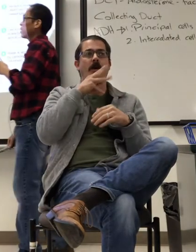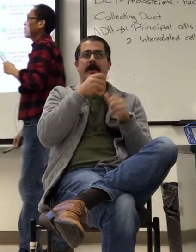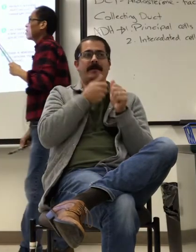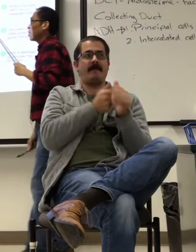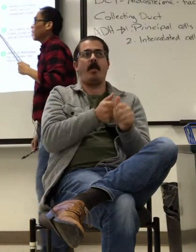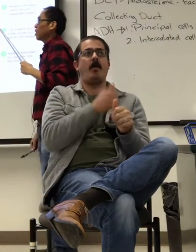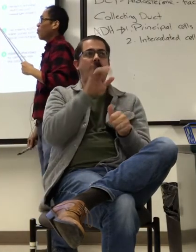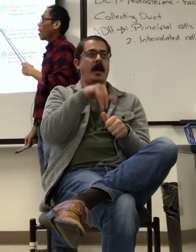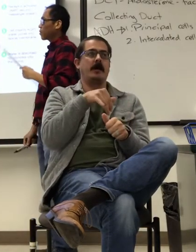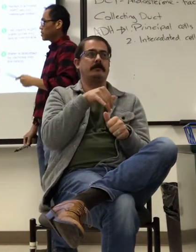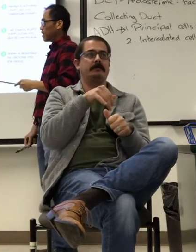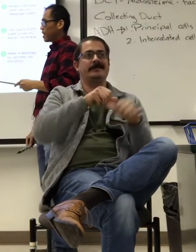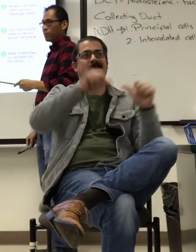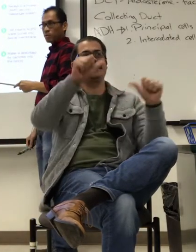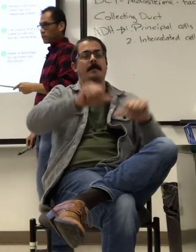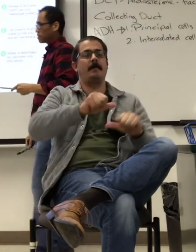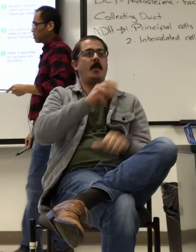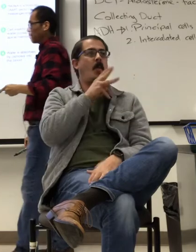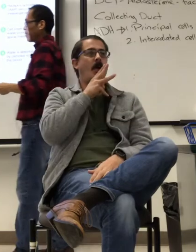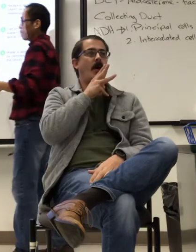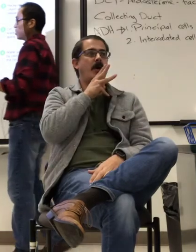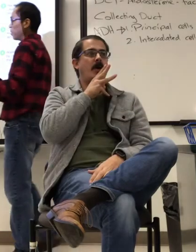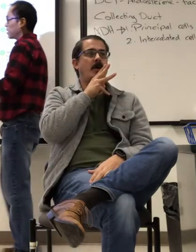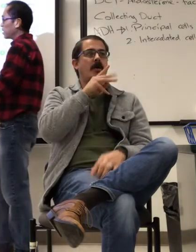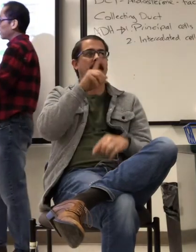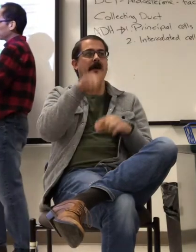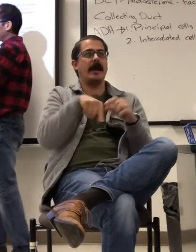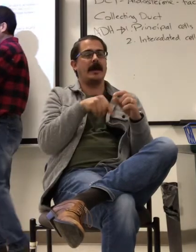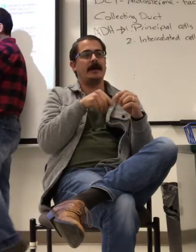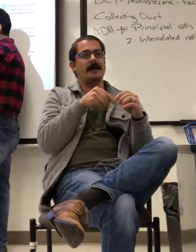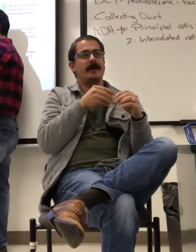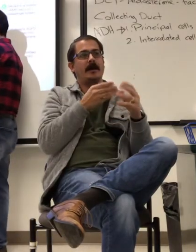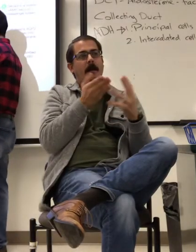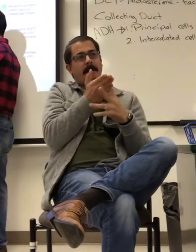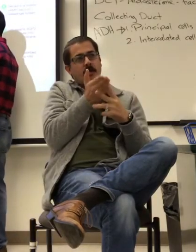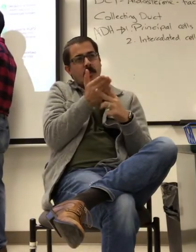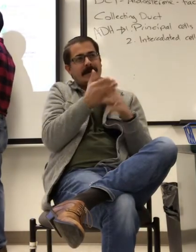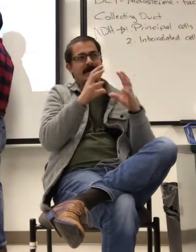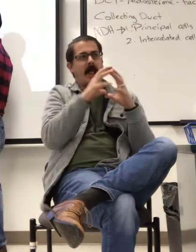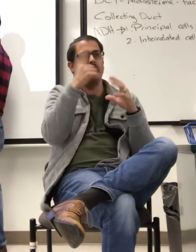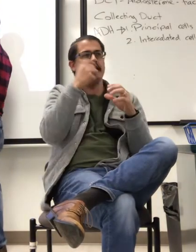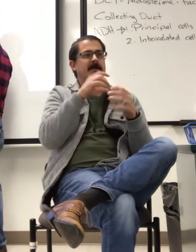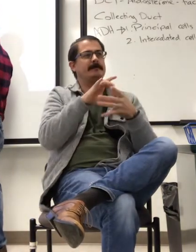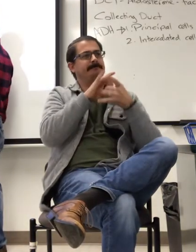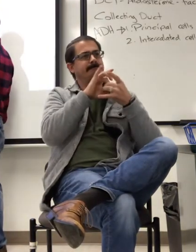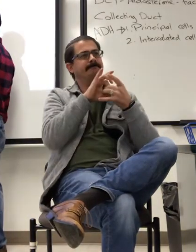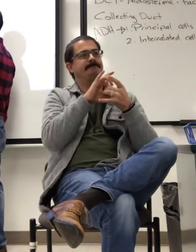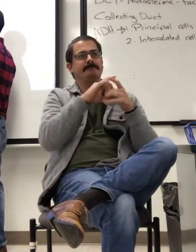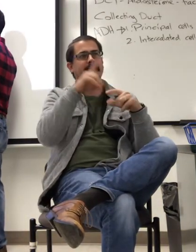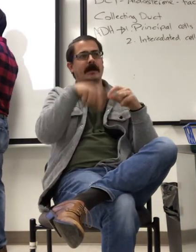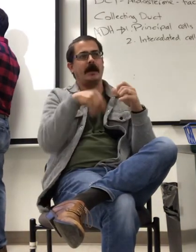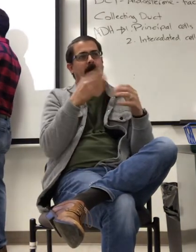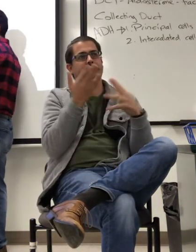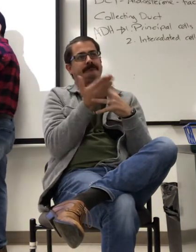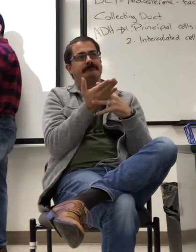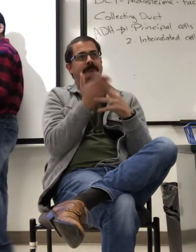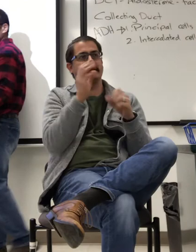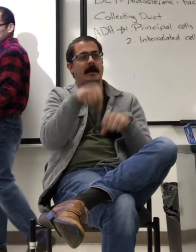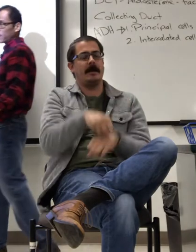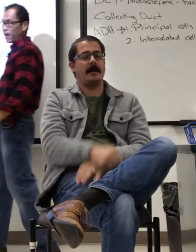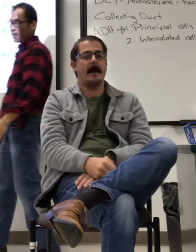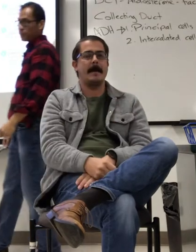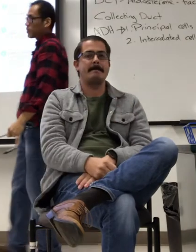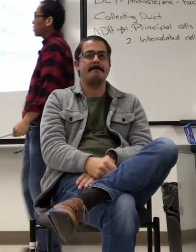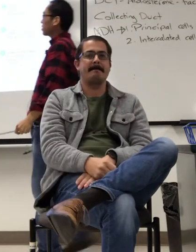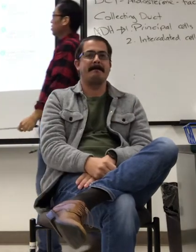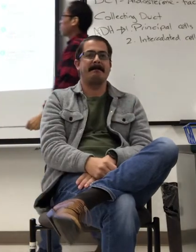gradient. Water is unable to slip in between the cells because of the tight junctions on this side. So that's what we learned before. You should